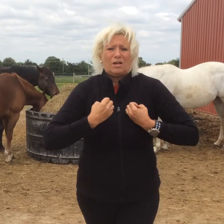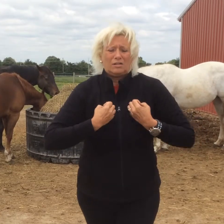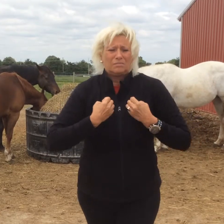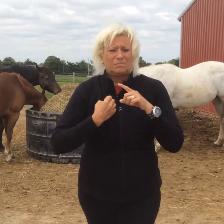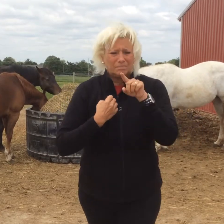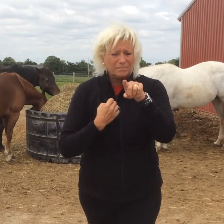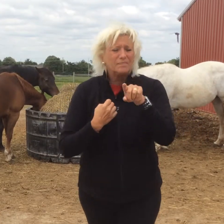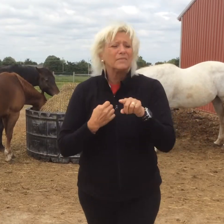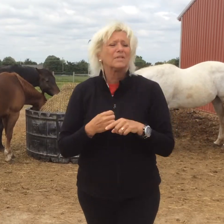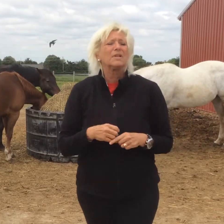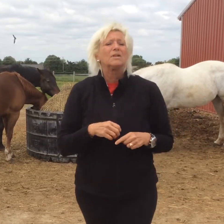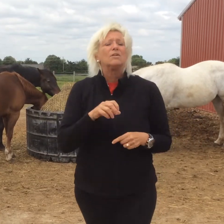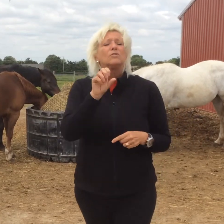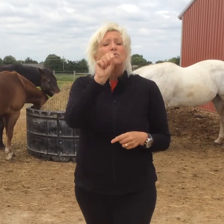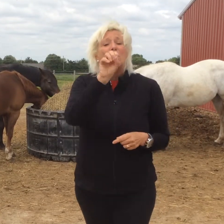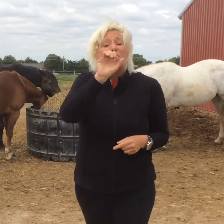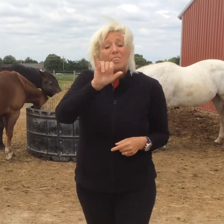that deal with your emotions.